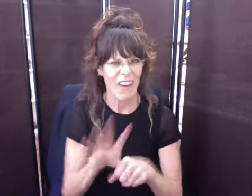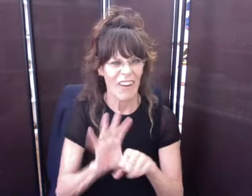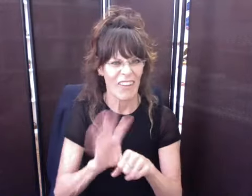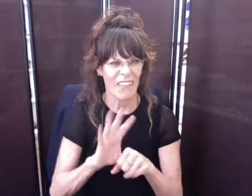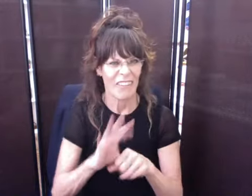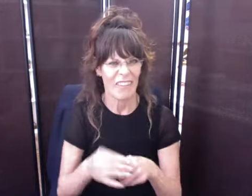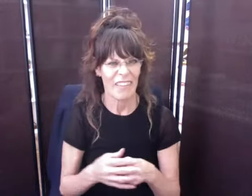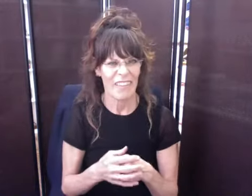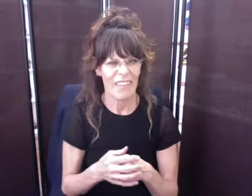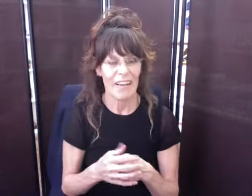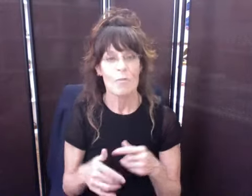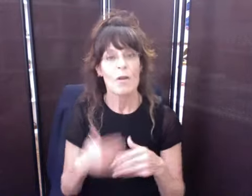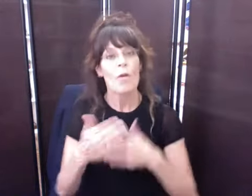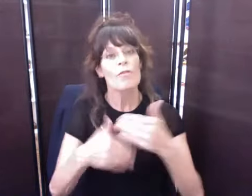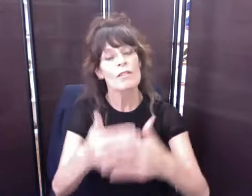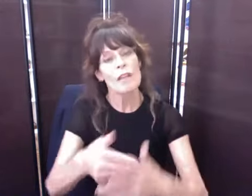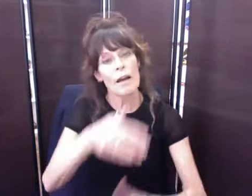But over time, my mom's answers began to get longer.